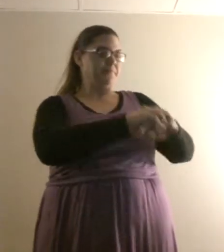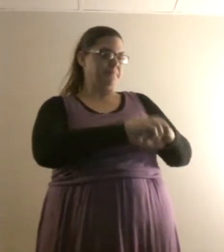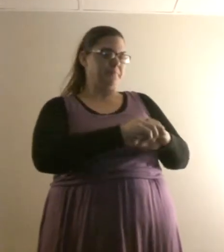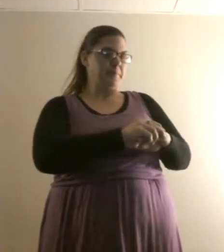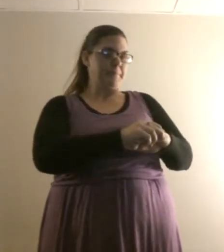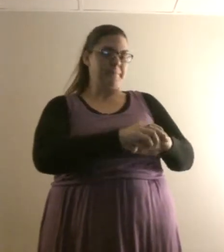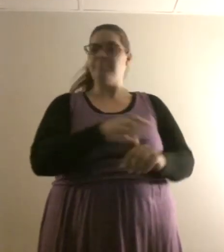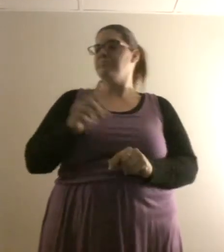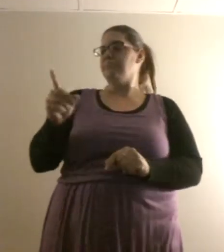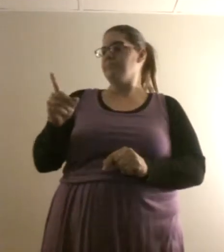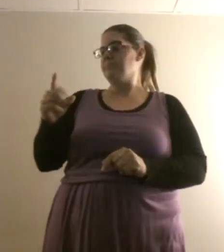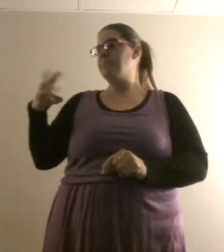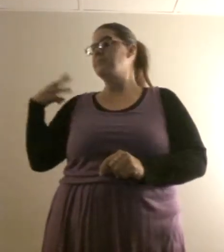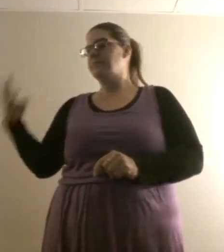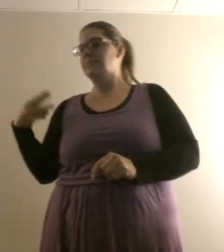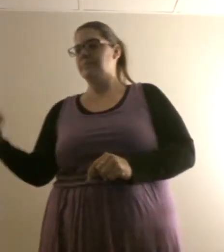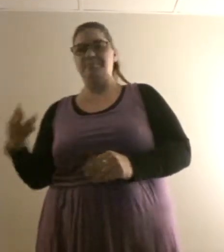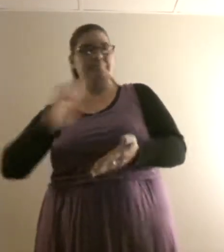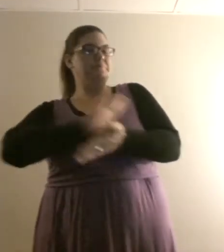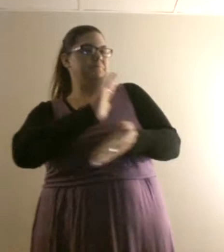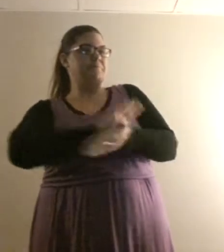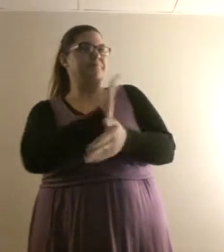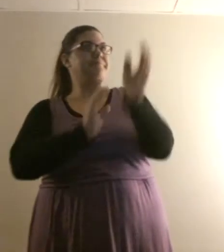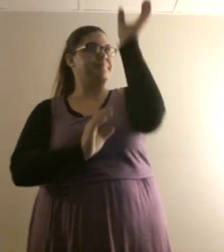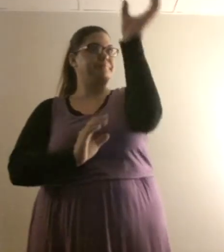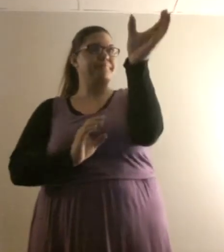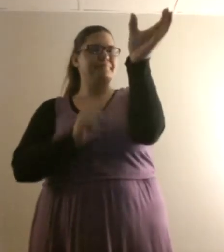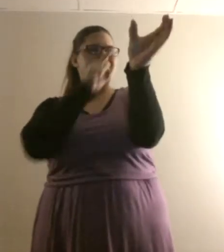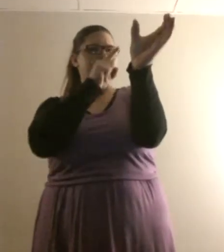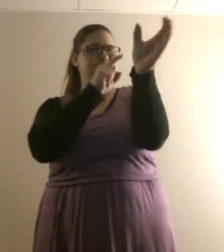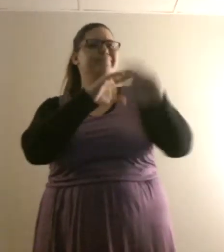So you can put 2 columns on your paper. Don't have to be long columns.